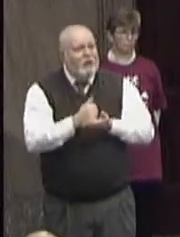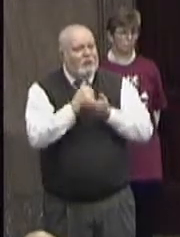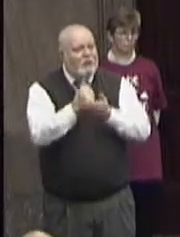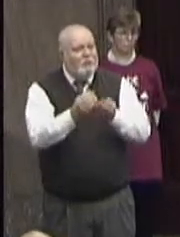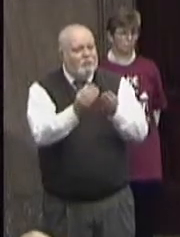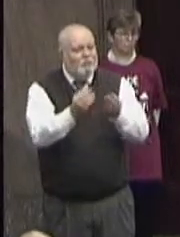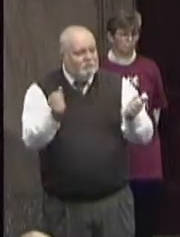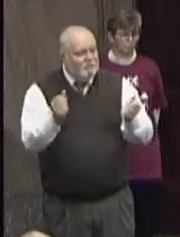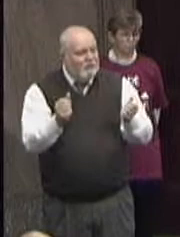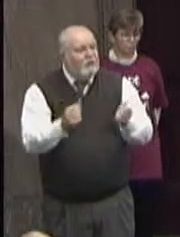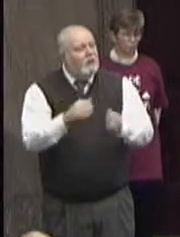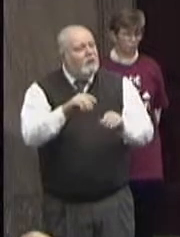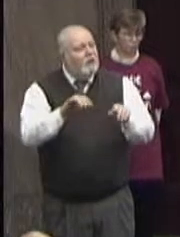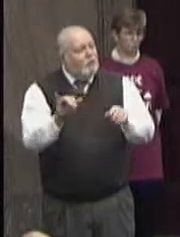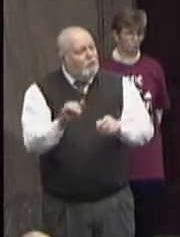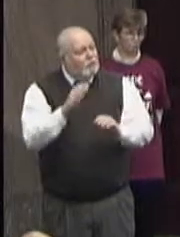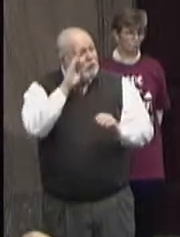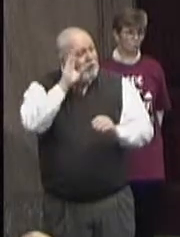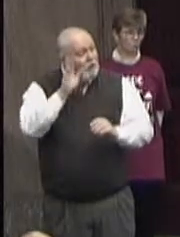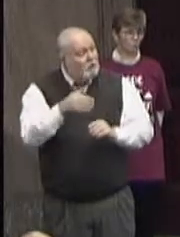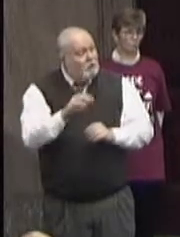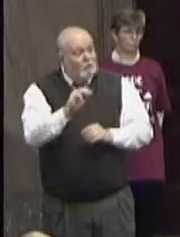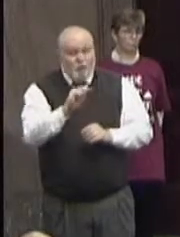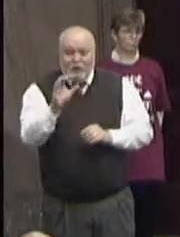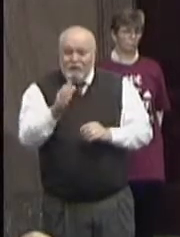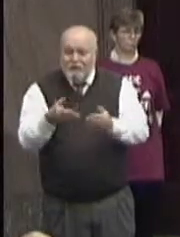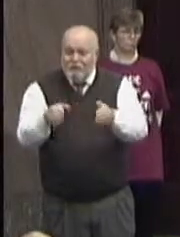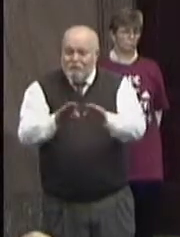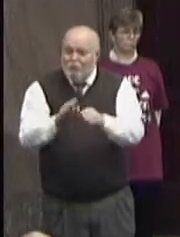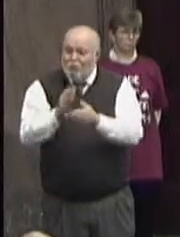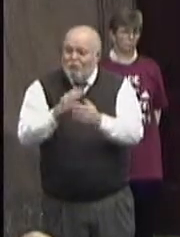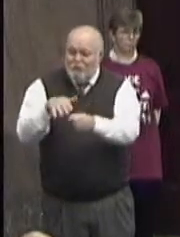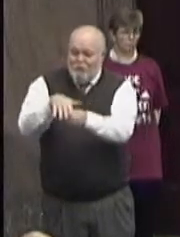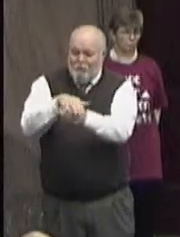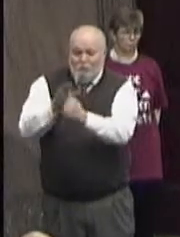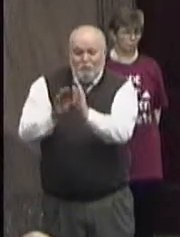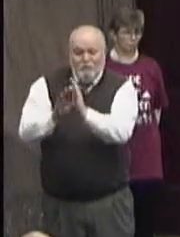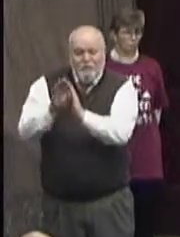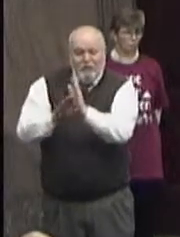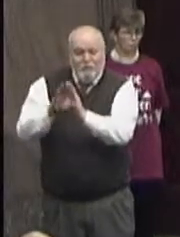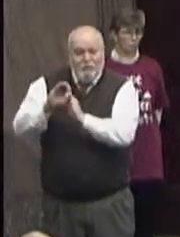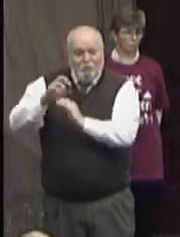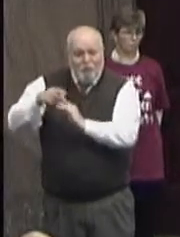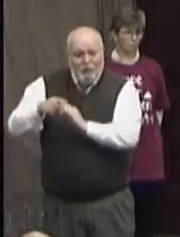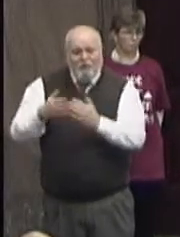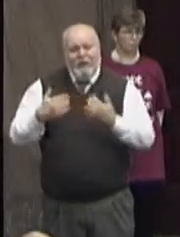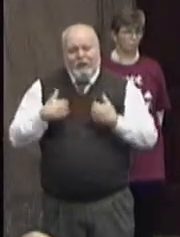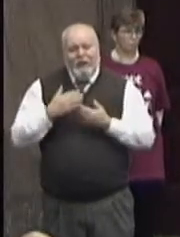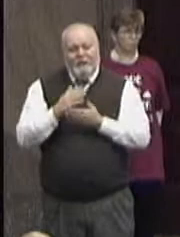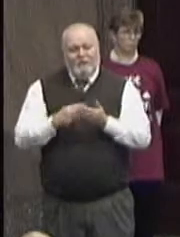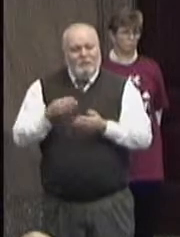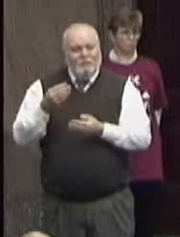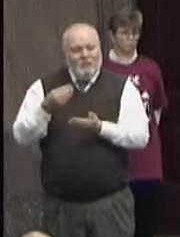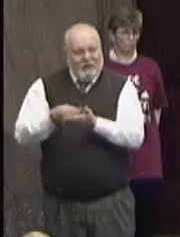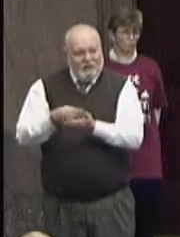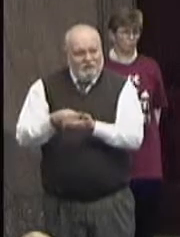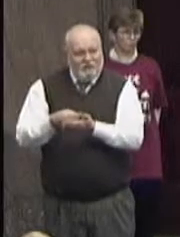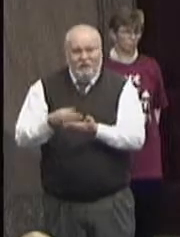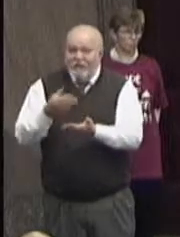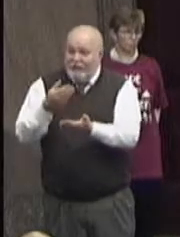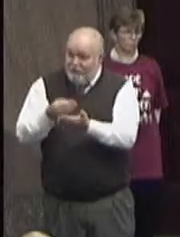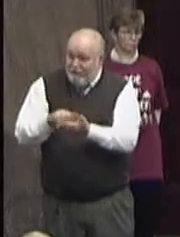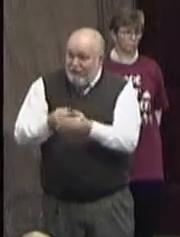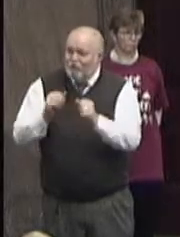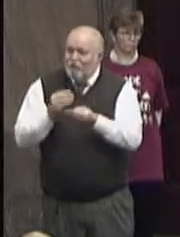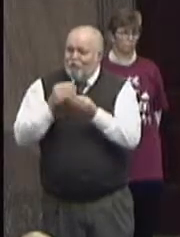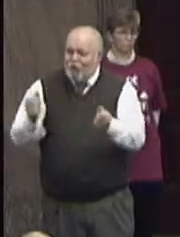crisis. I also know that Monroe County has closed some local developmental corporations and has cash on hand. Enough cash, in fact, to